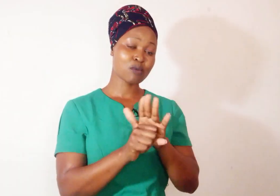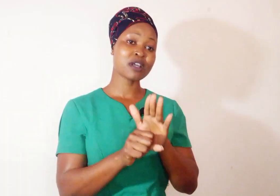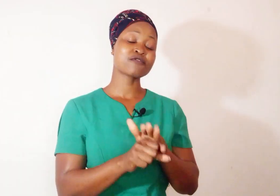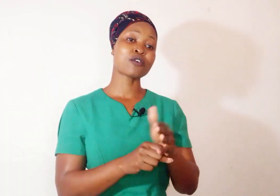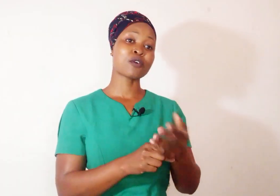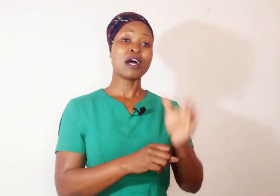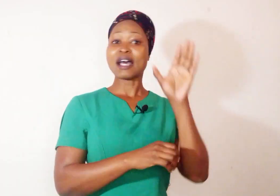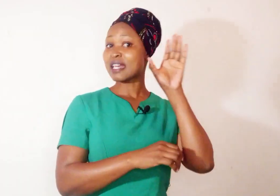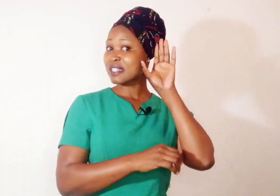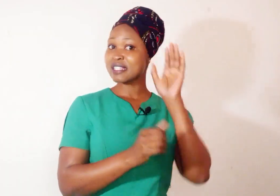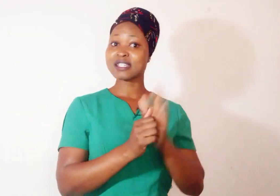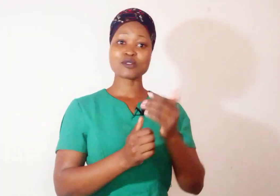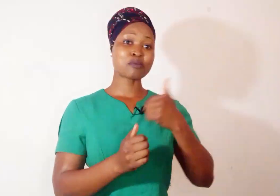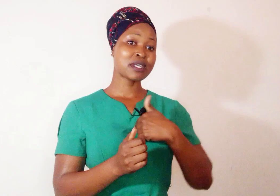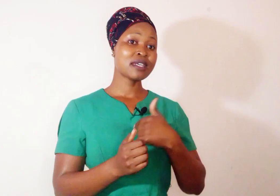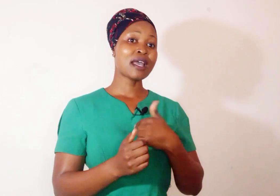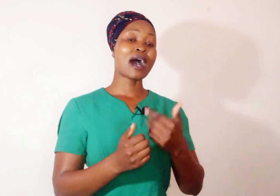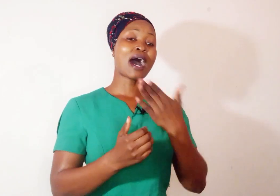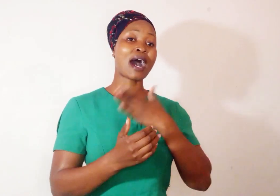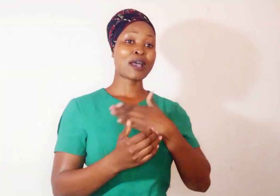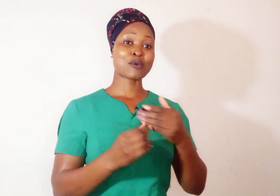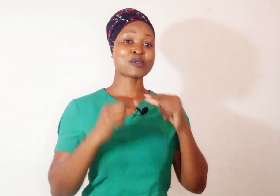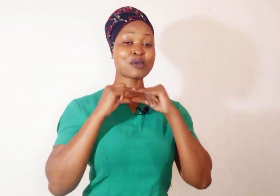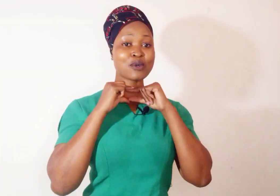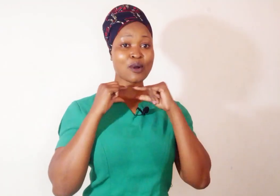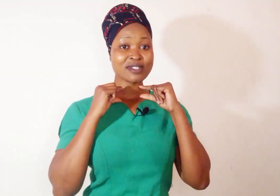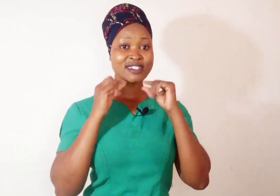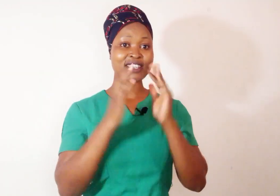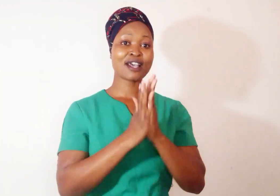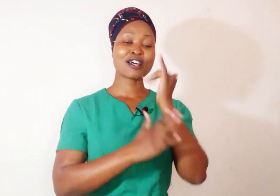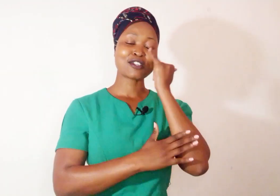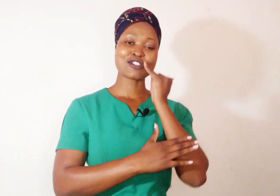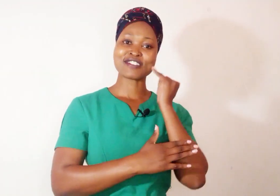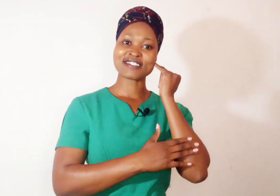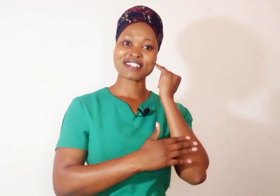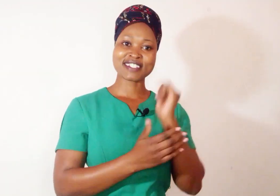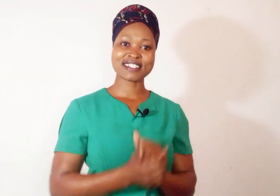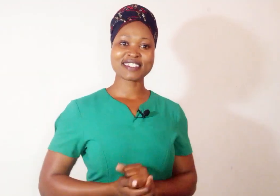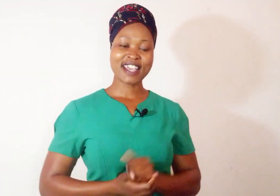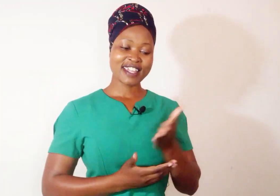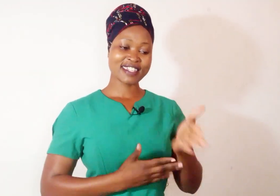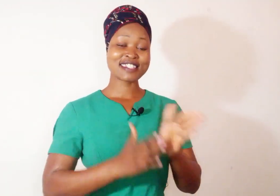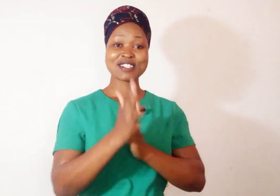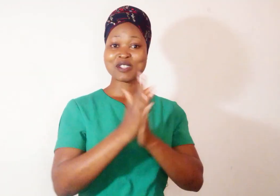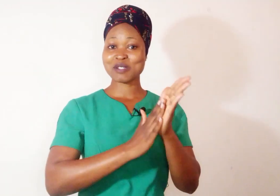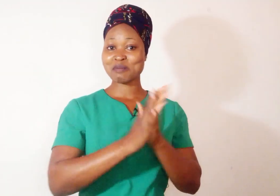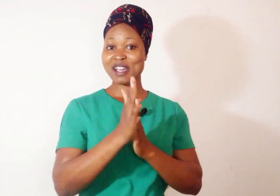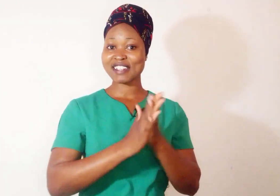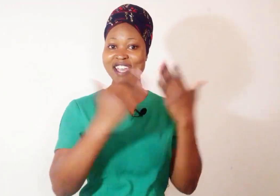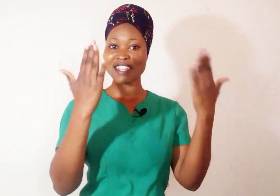much for listening to me. I was your host, Juliet. This is Inspired